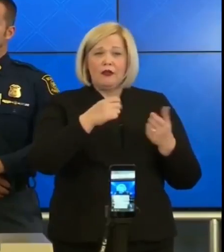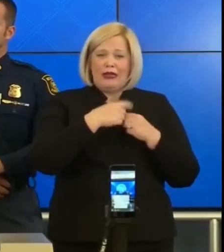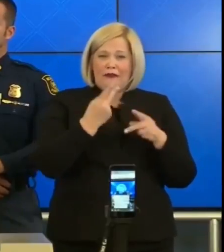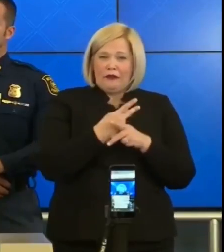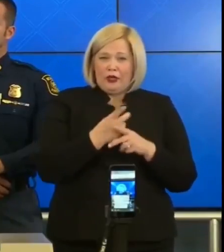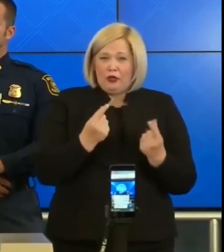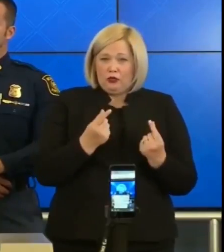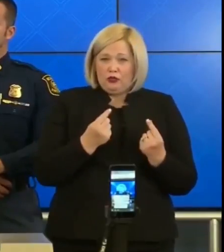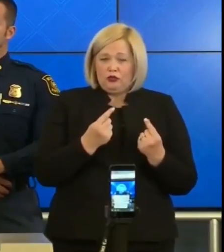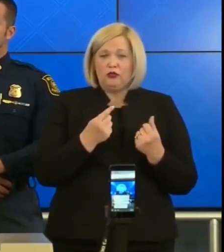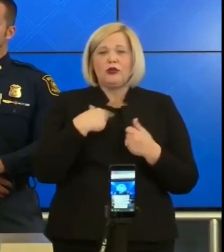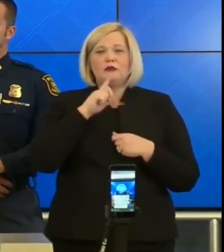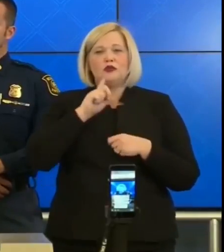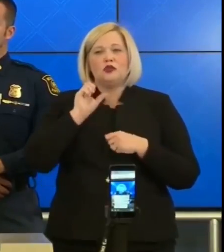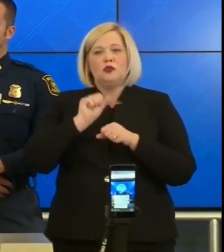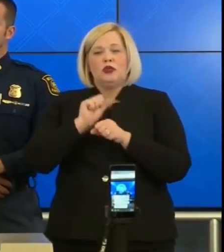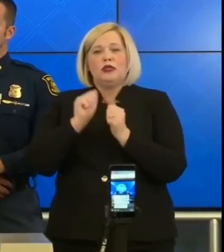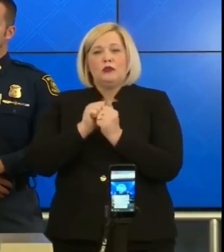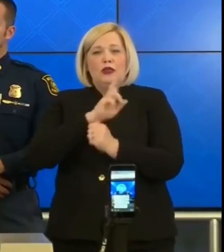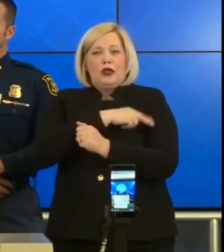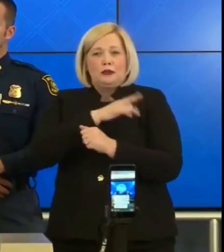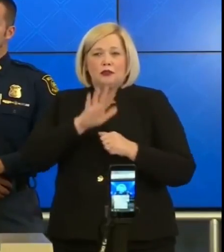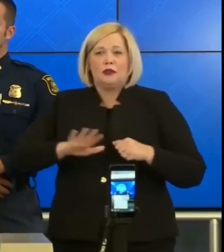across the state we'll be able to do that.